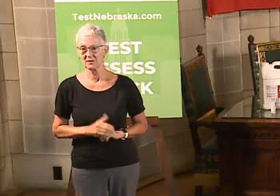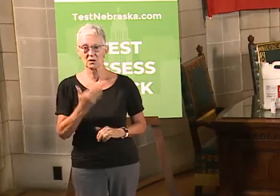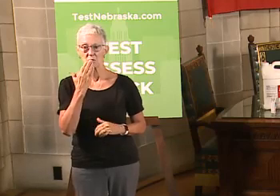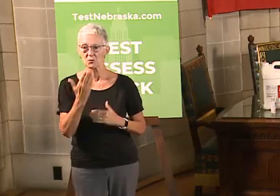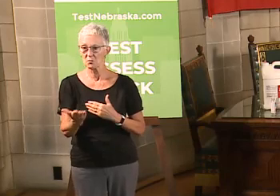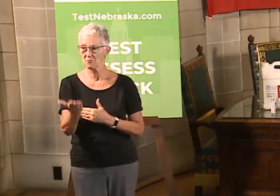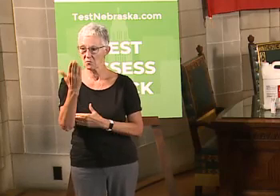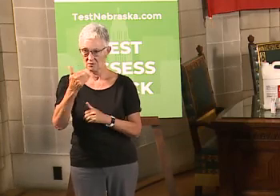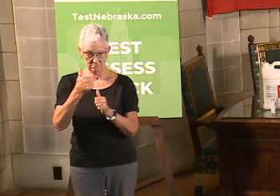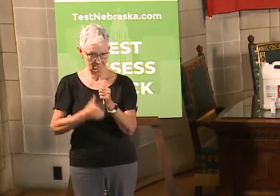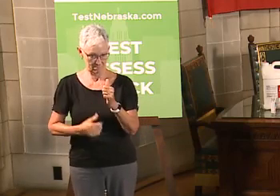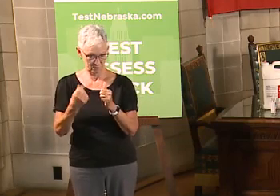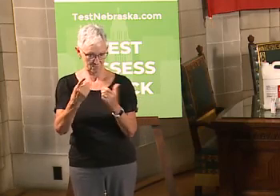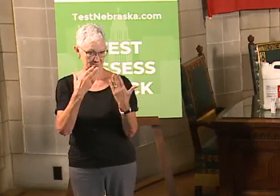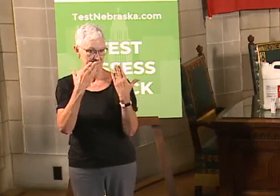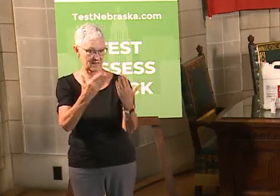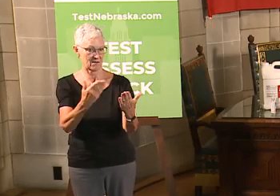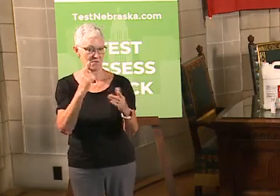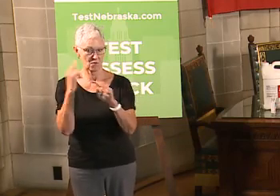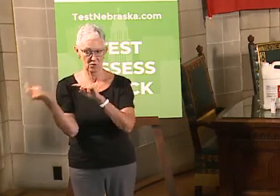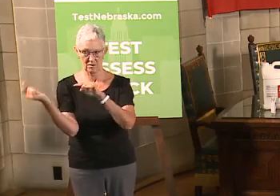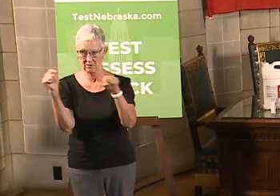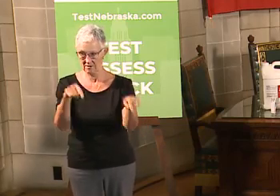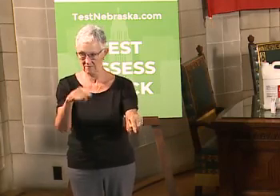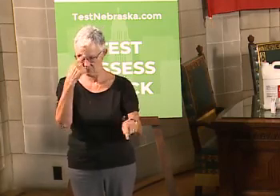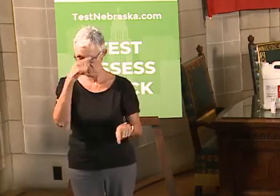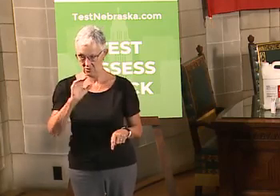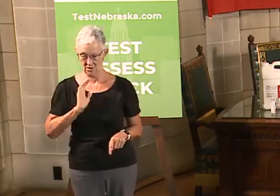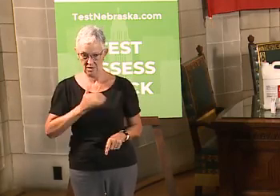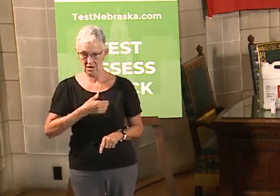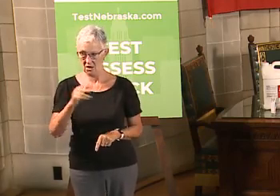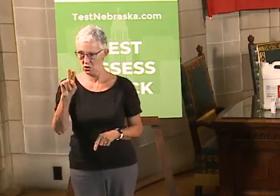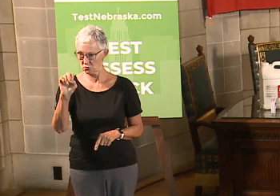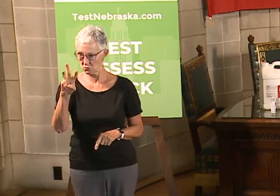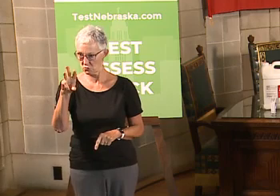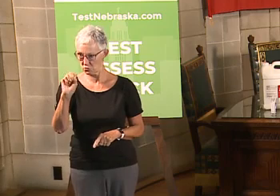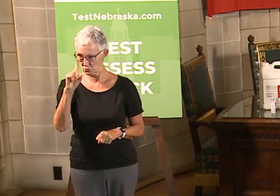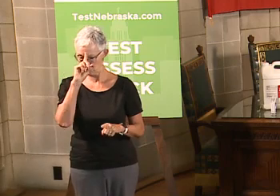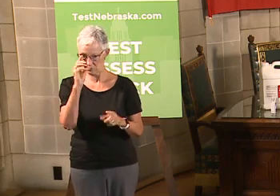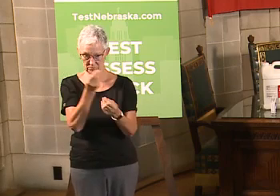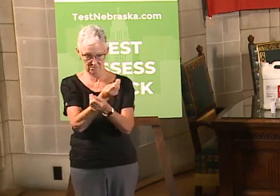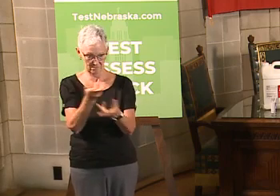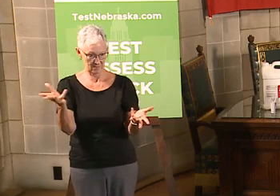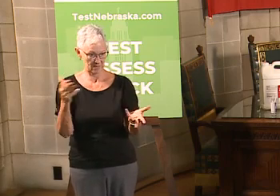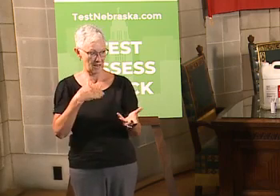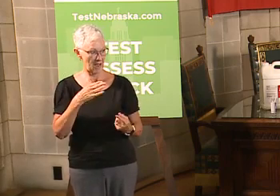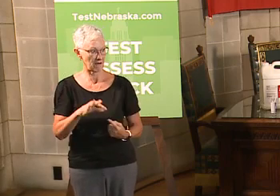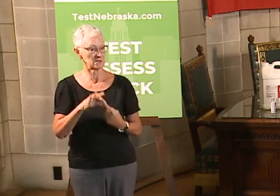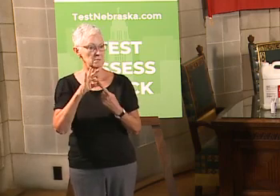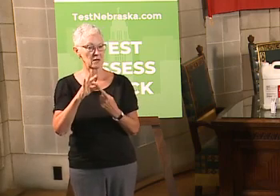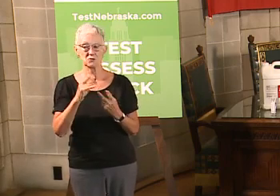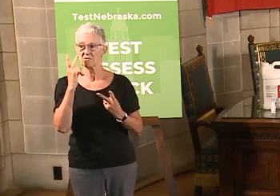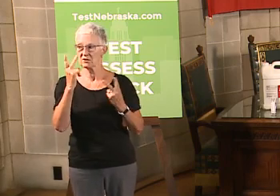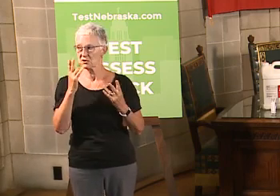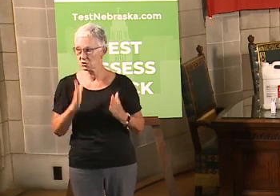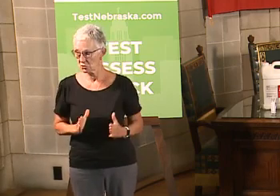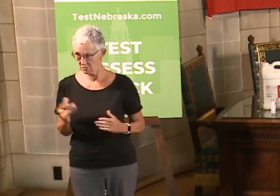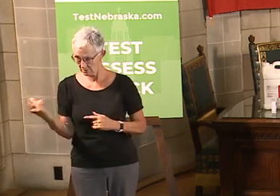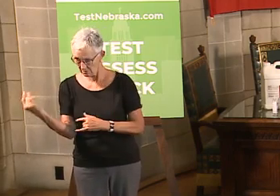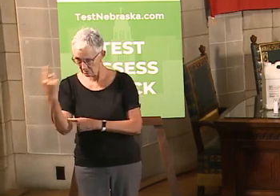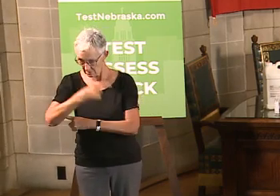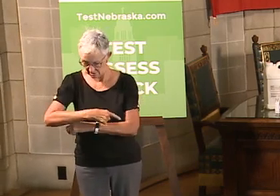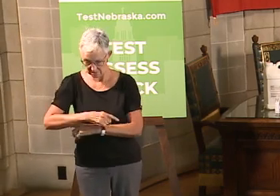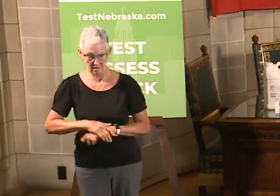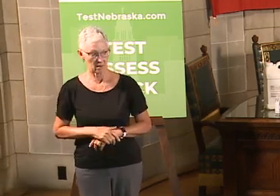Well, good morning, everybody. Thank you for joining us for our press briefing. And we've got a special guest here today, but before we get into that, I